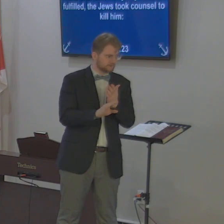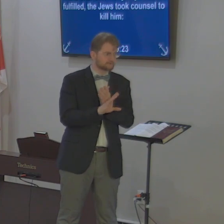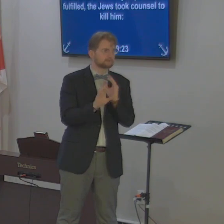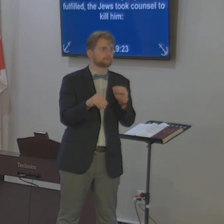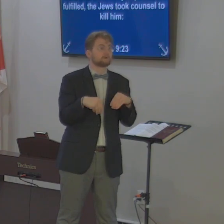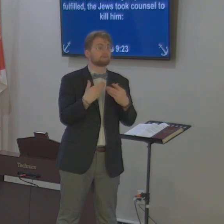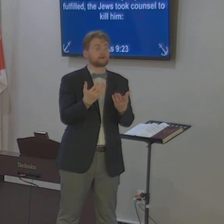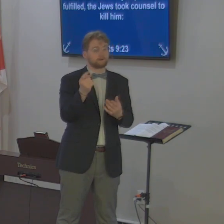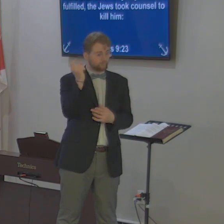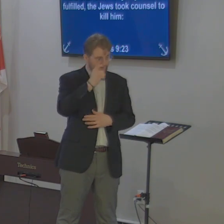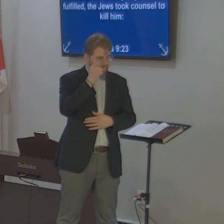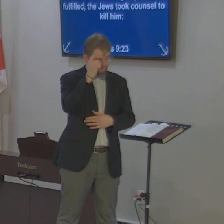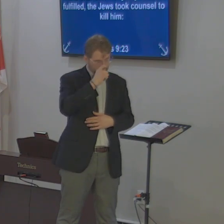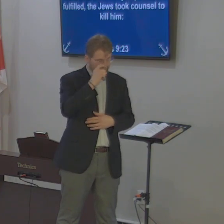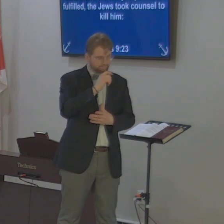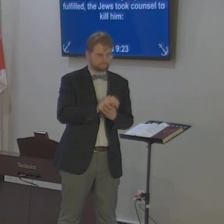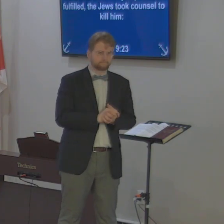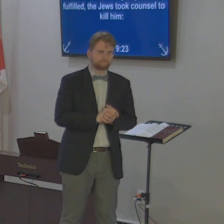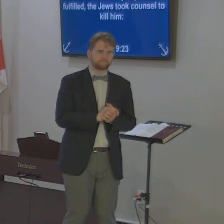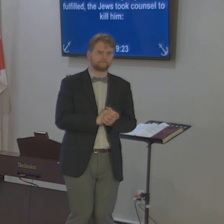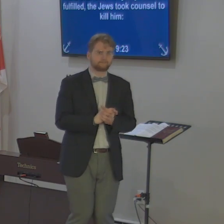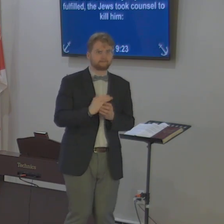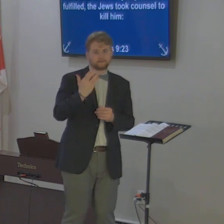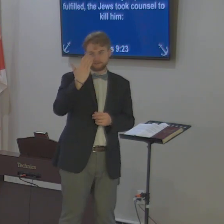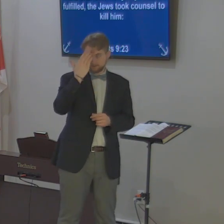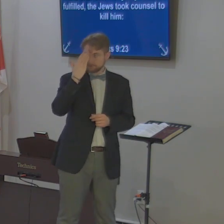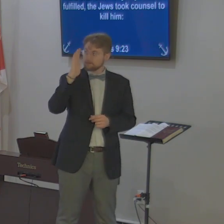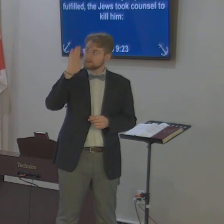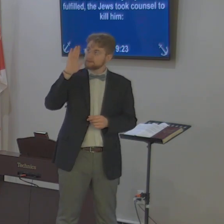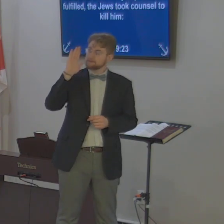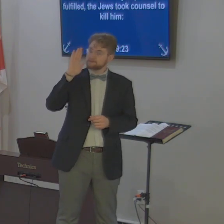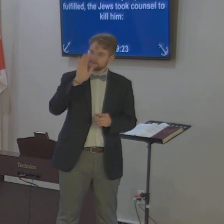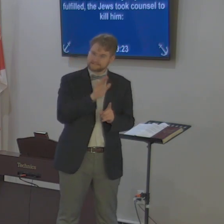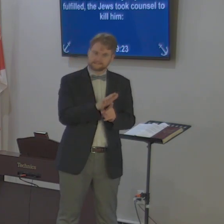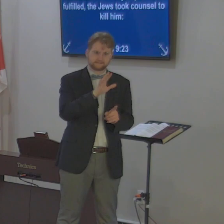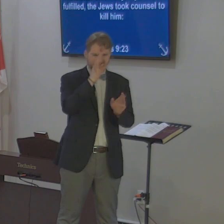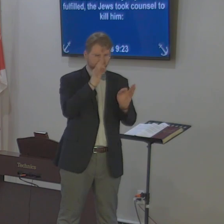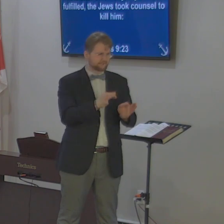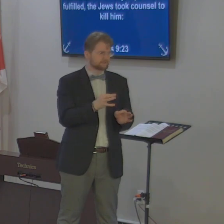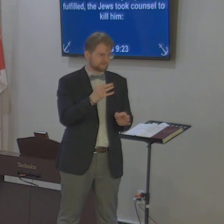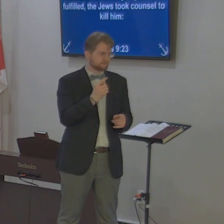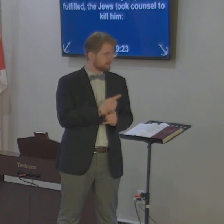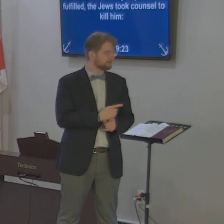him wisdom. Knowing that his decisions were right.